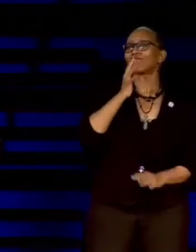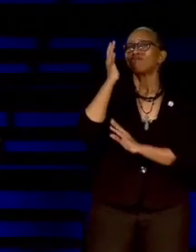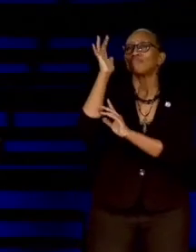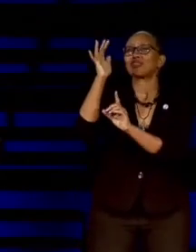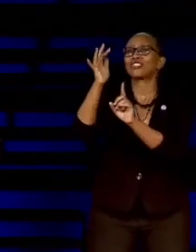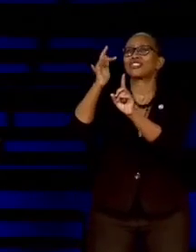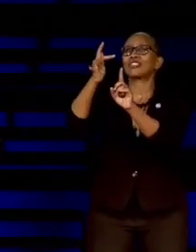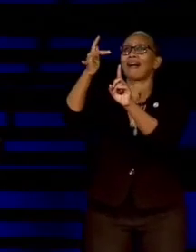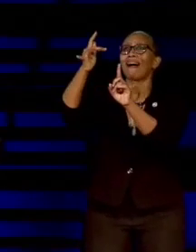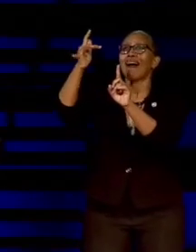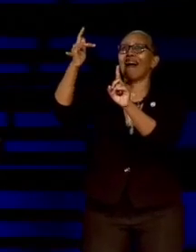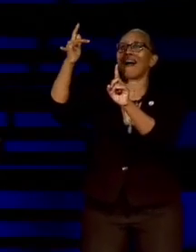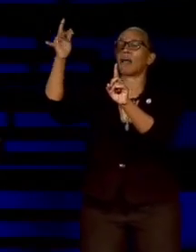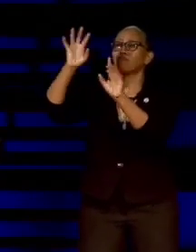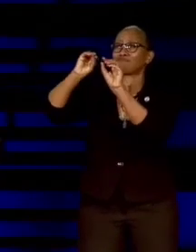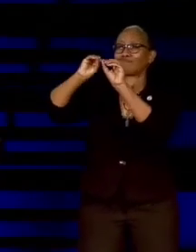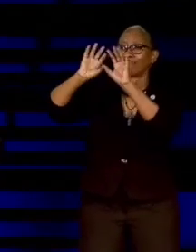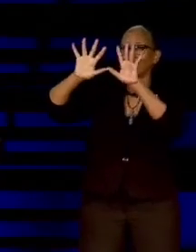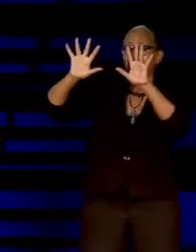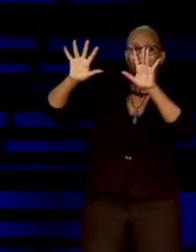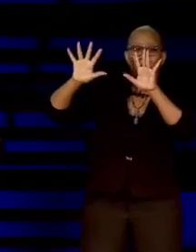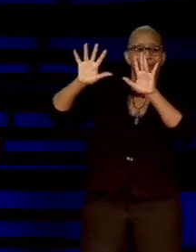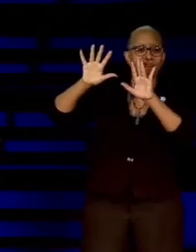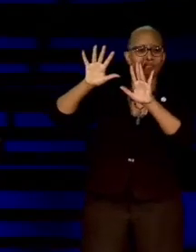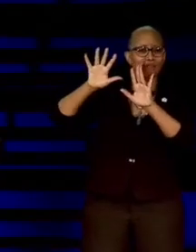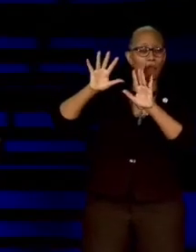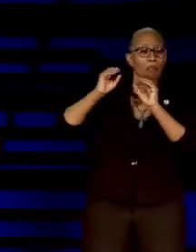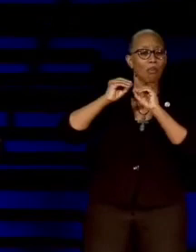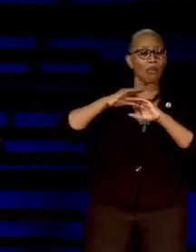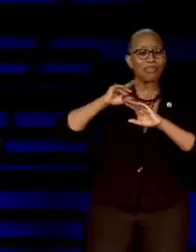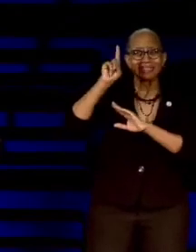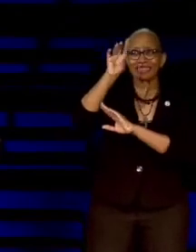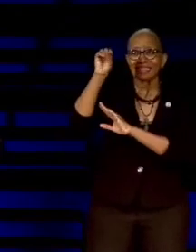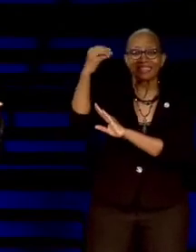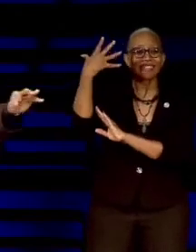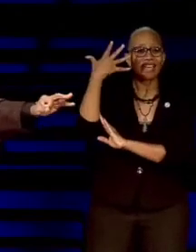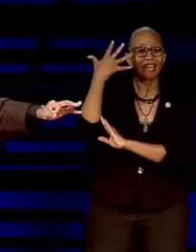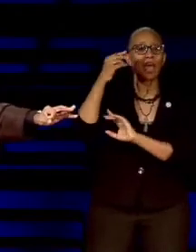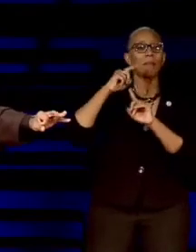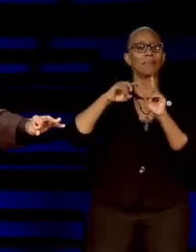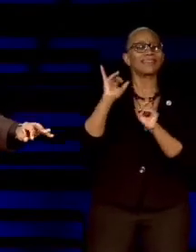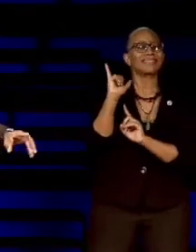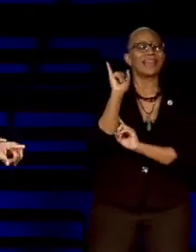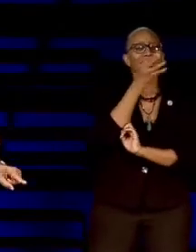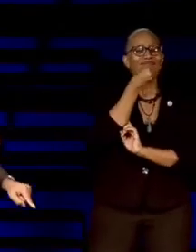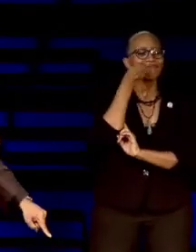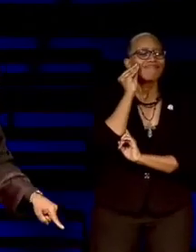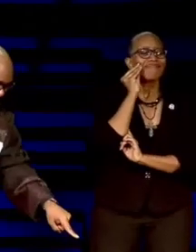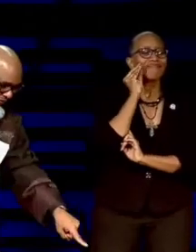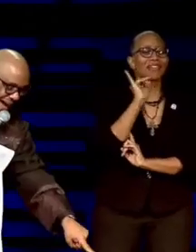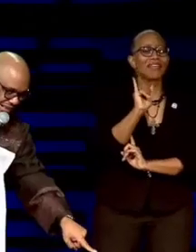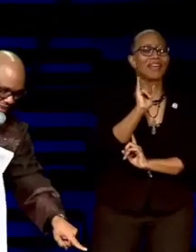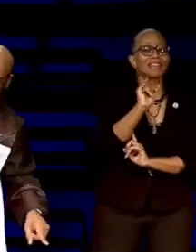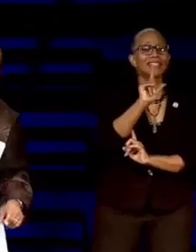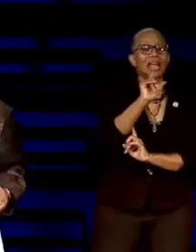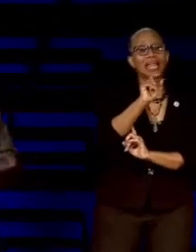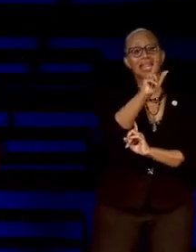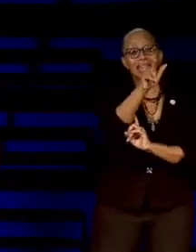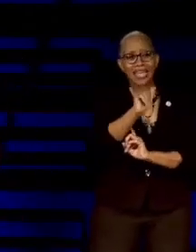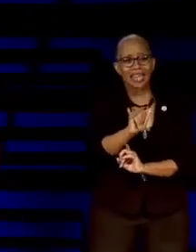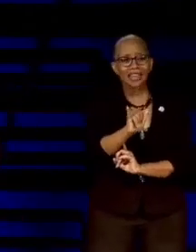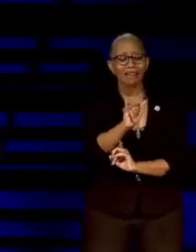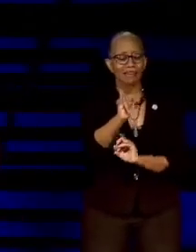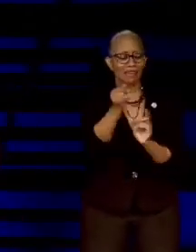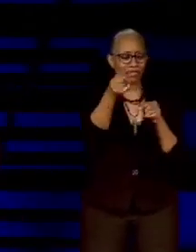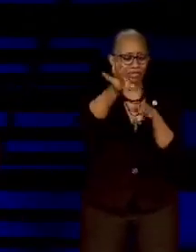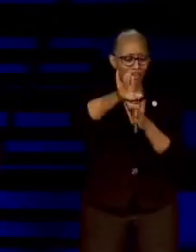outshine the sun. Maybe that's why the old church hymnologist said there's a lily in the valley